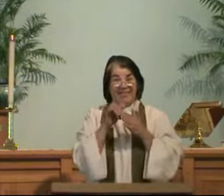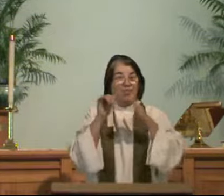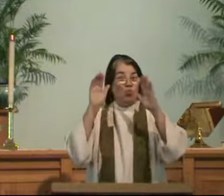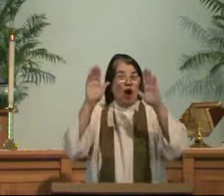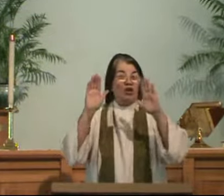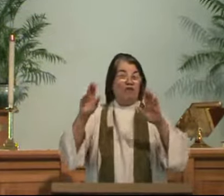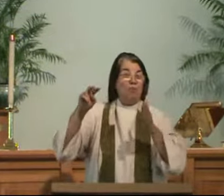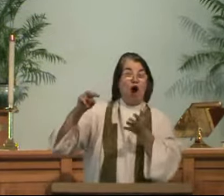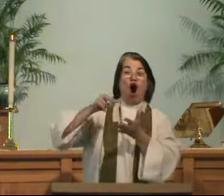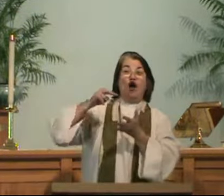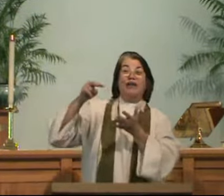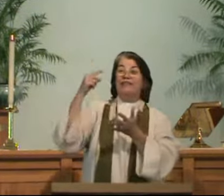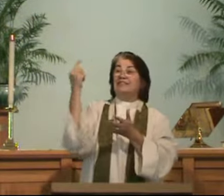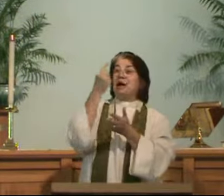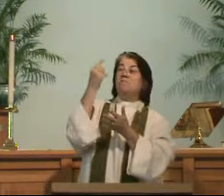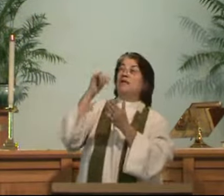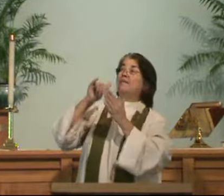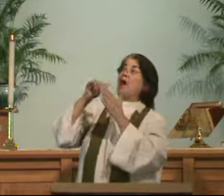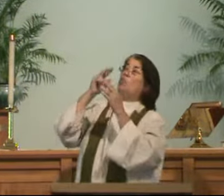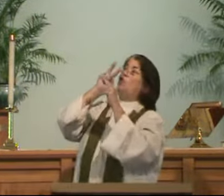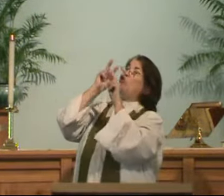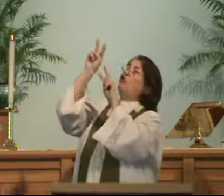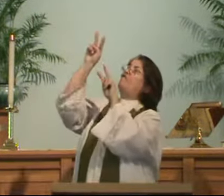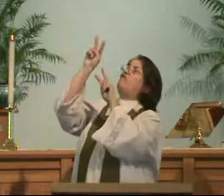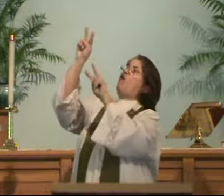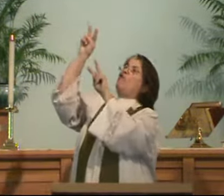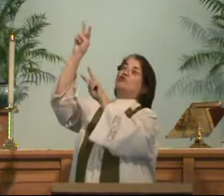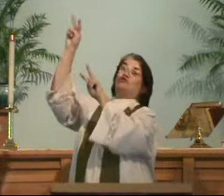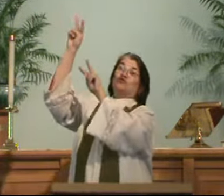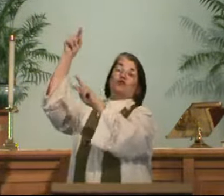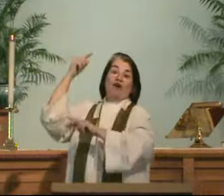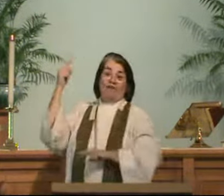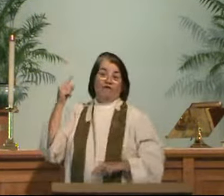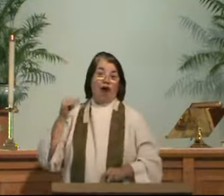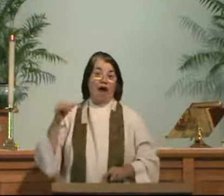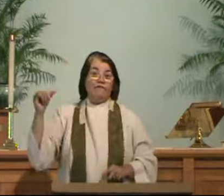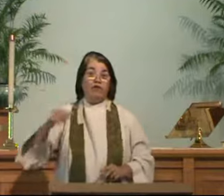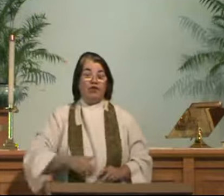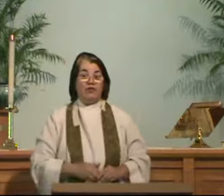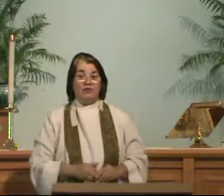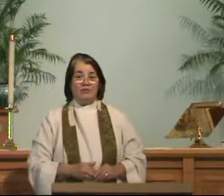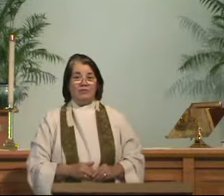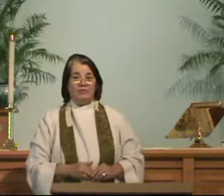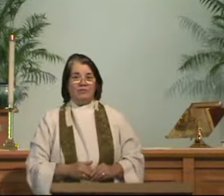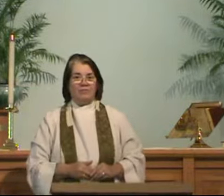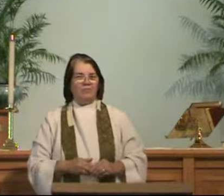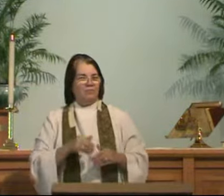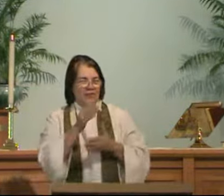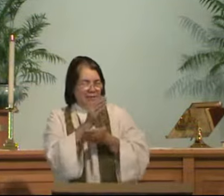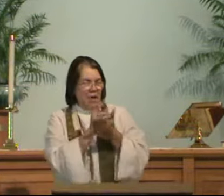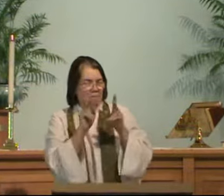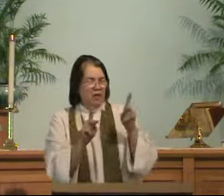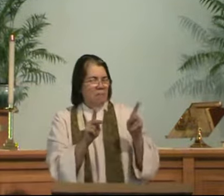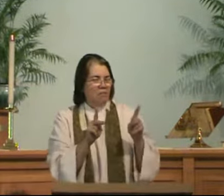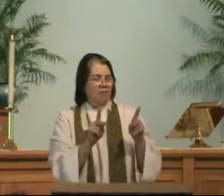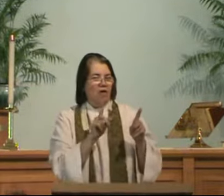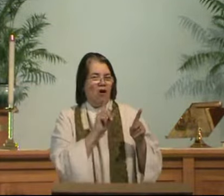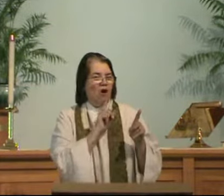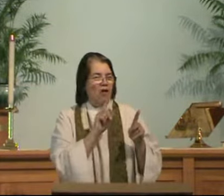This wonderful party is something that we look forward to forever. Some people are